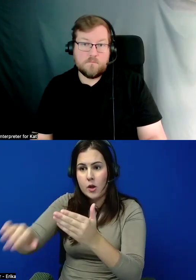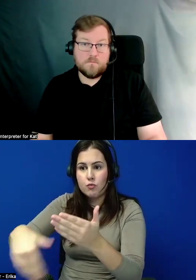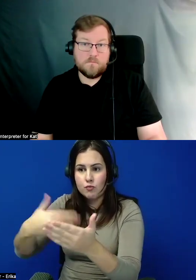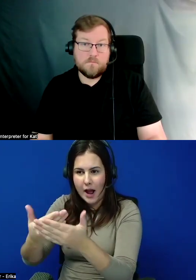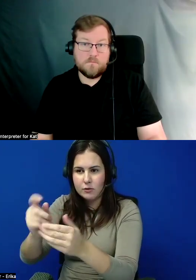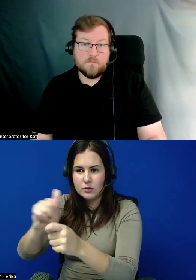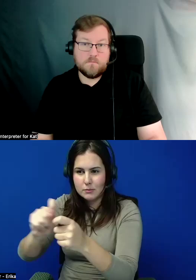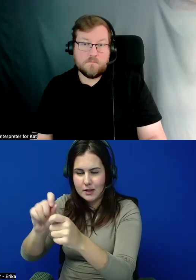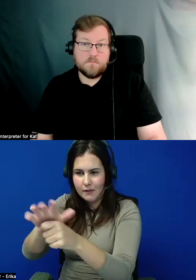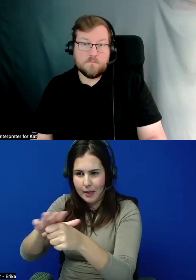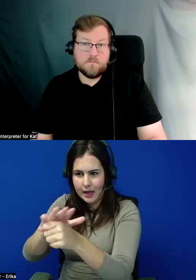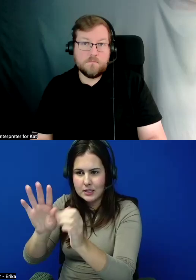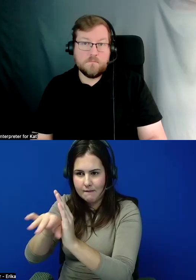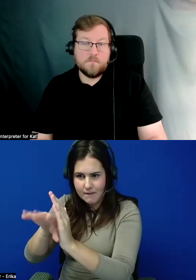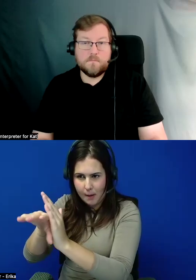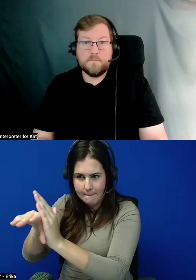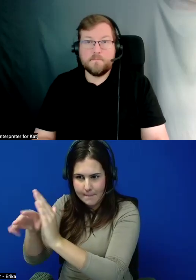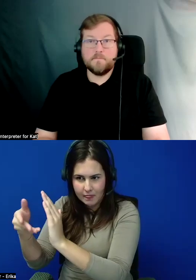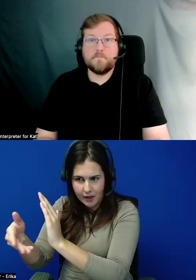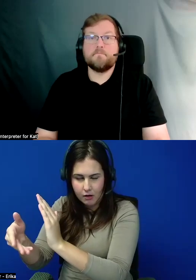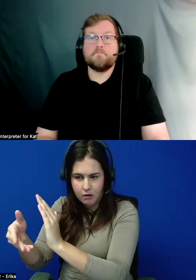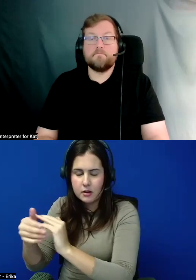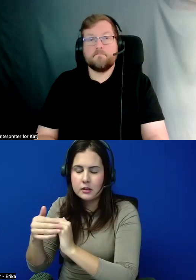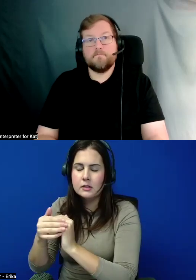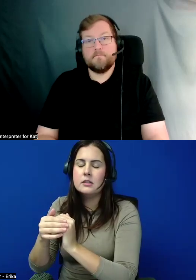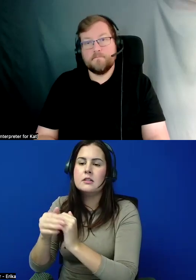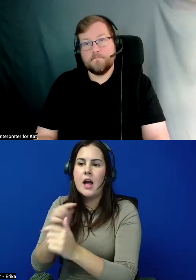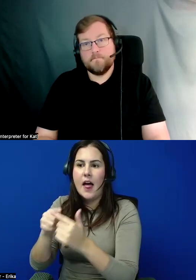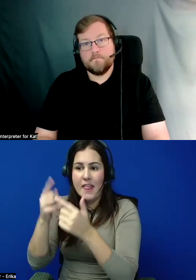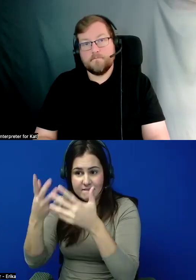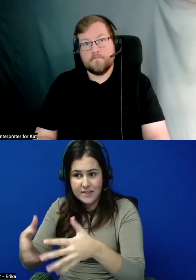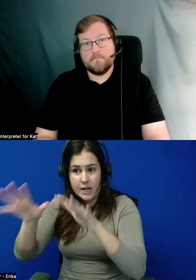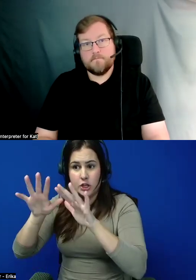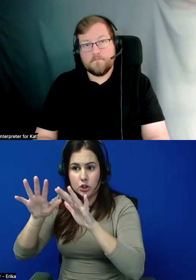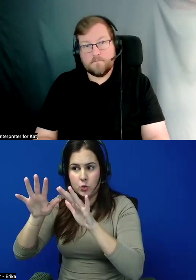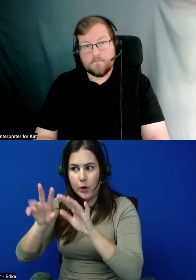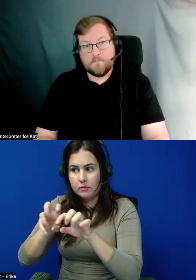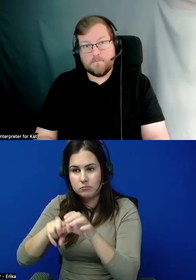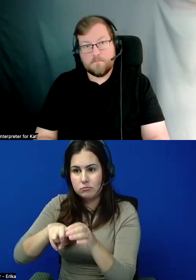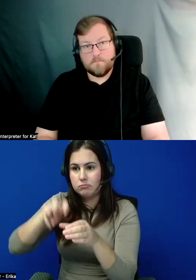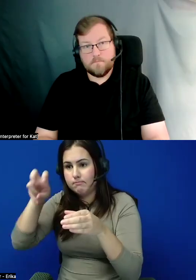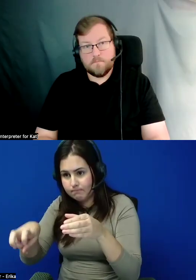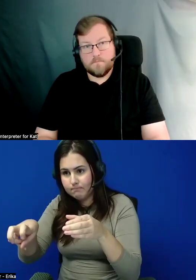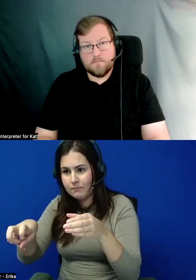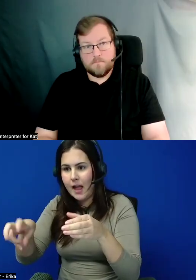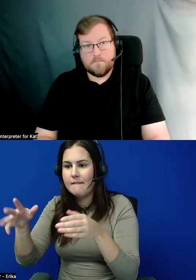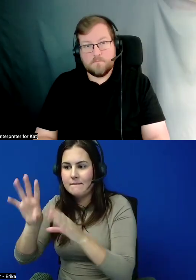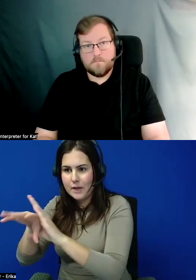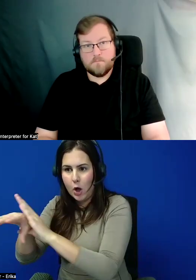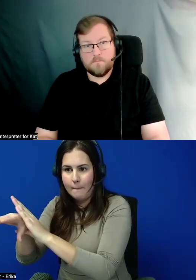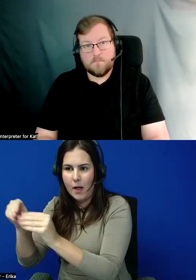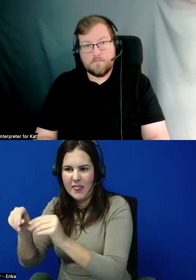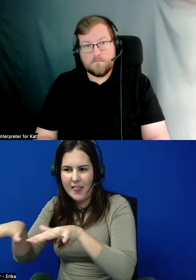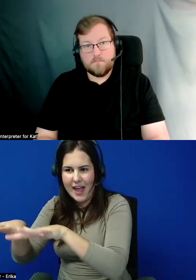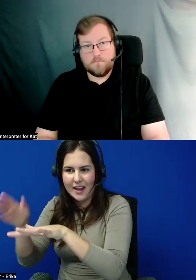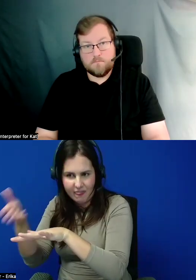like towards a specific place. And then when we finished our scene, we would get off and film a scene on the shore there. Um, so